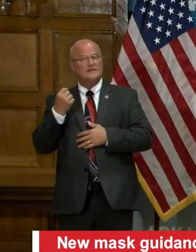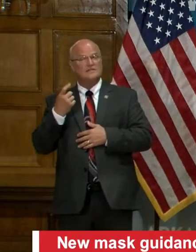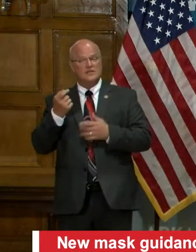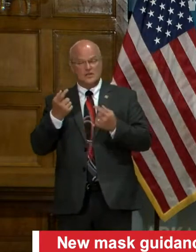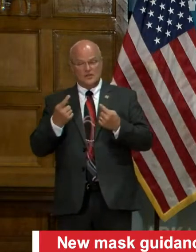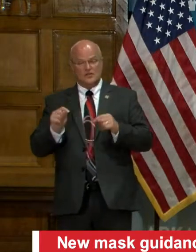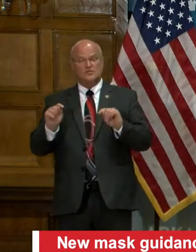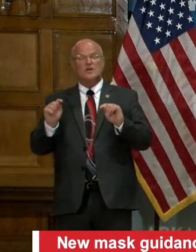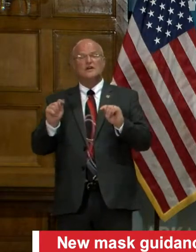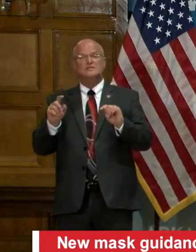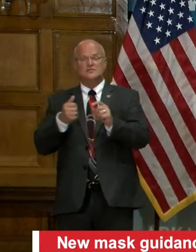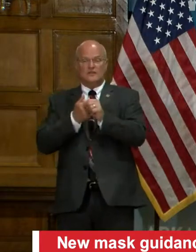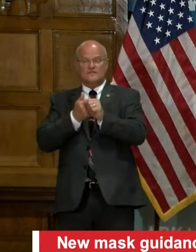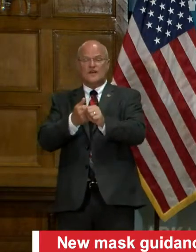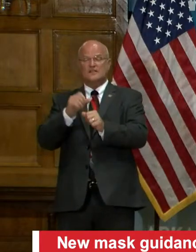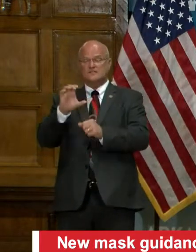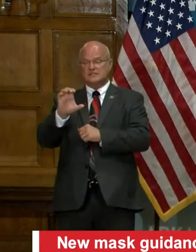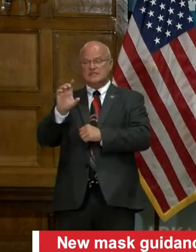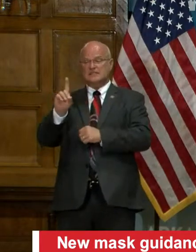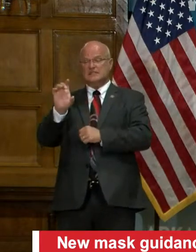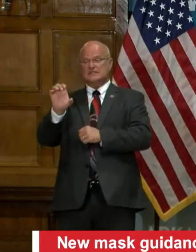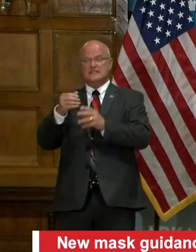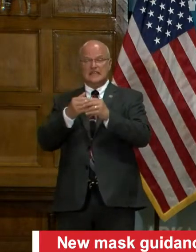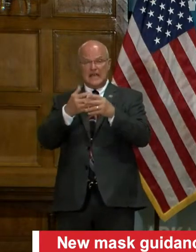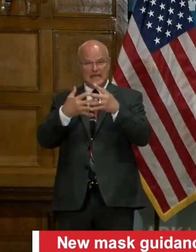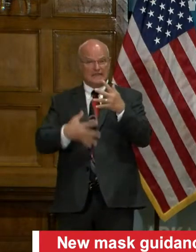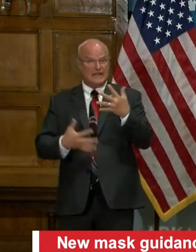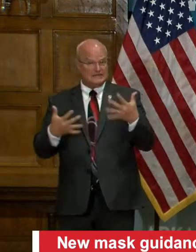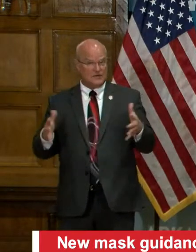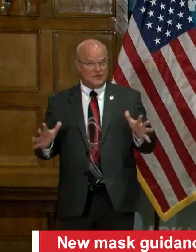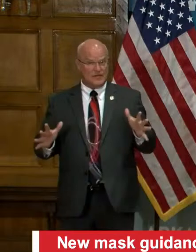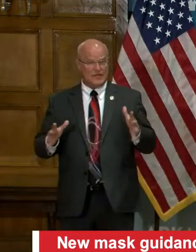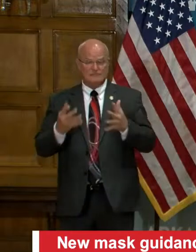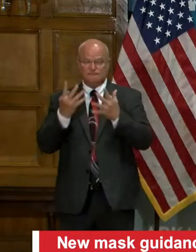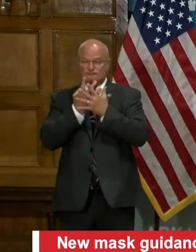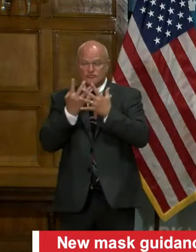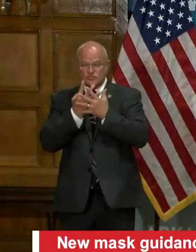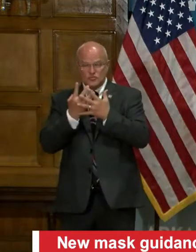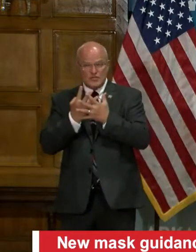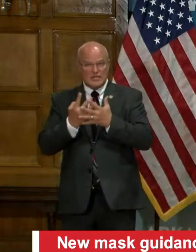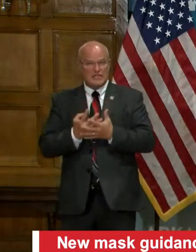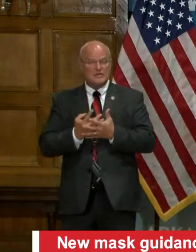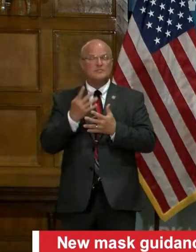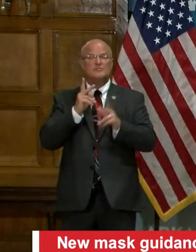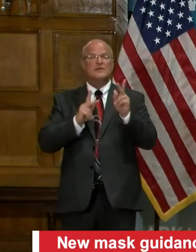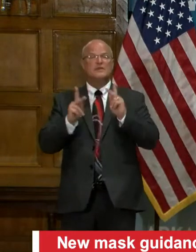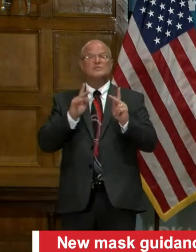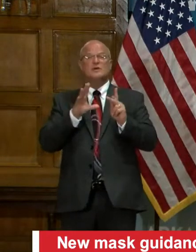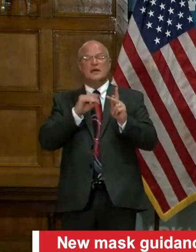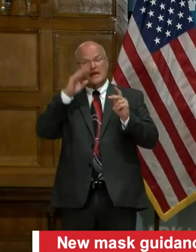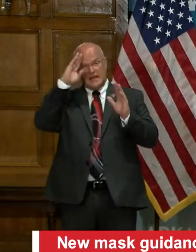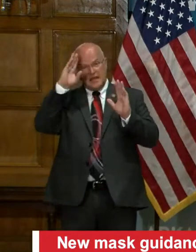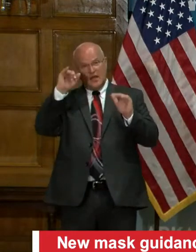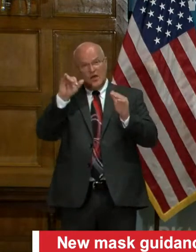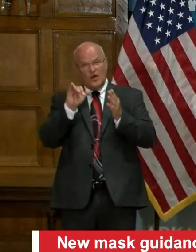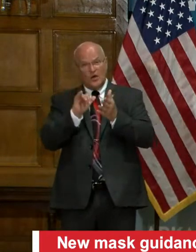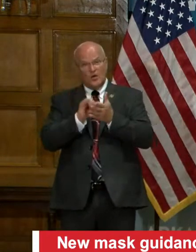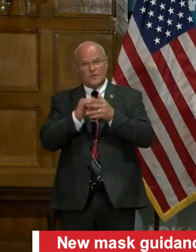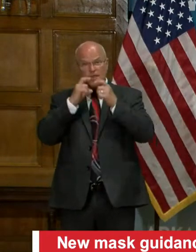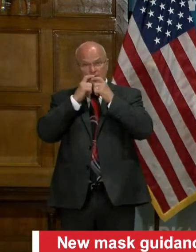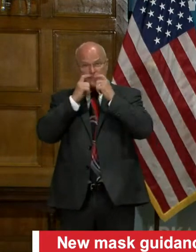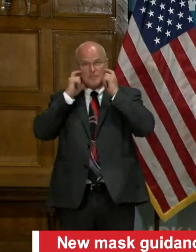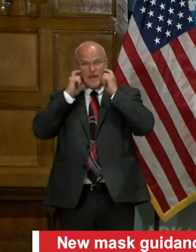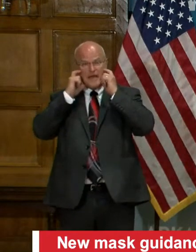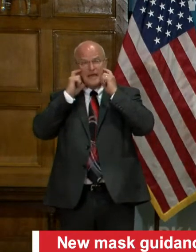they're trying to follow CDC guidelines, screening, and I hope the